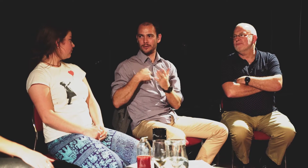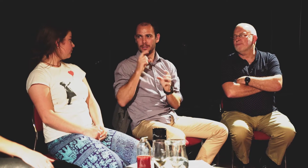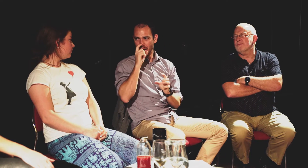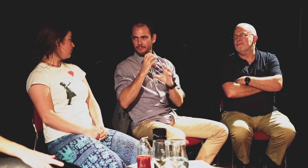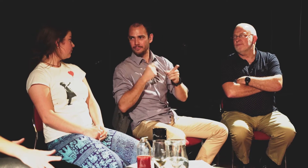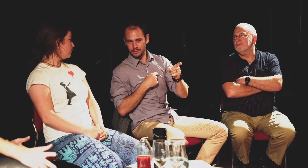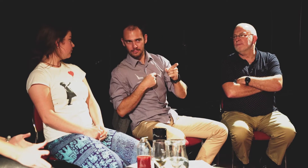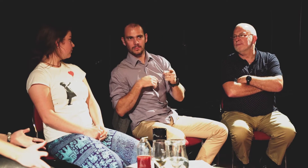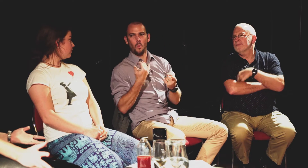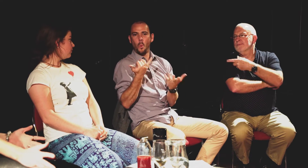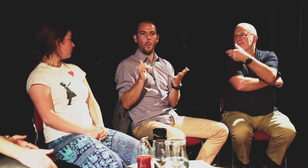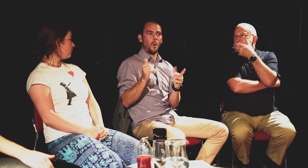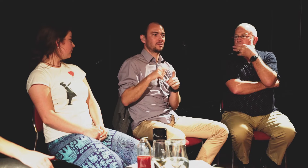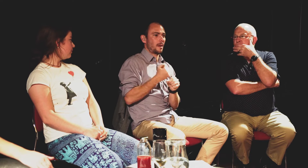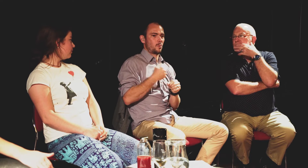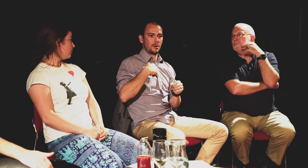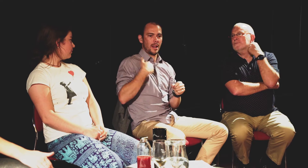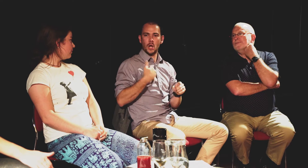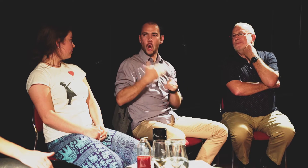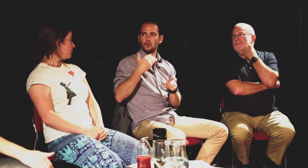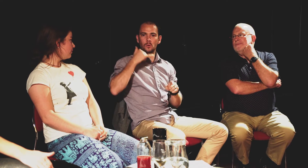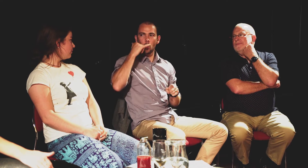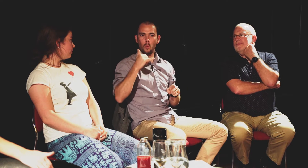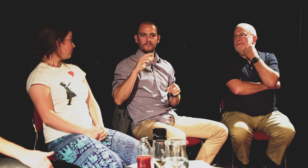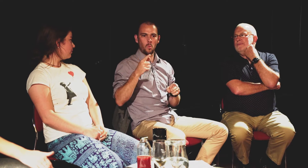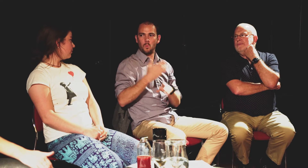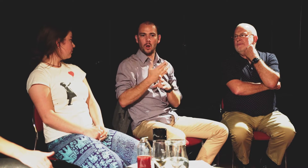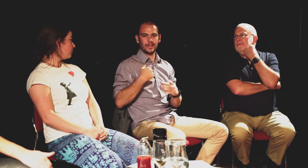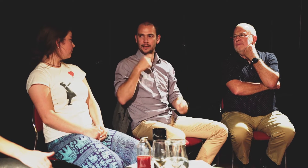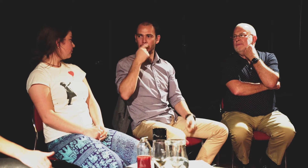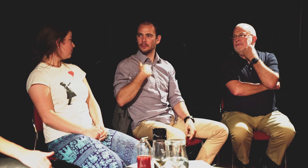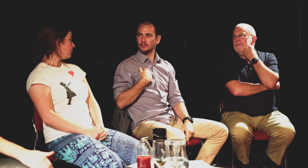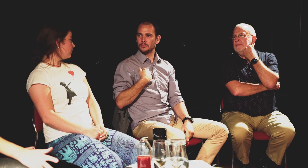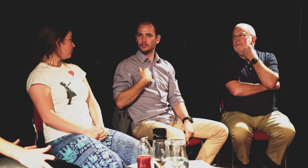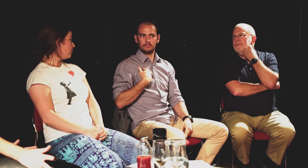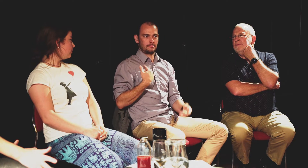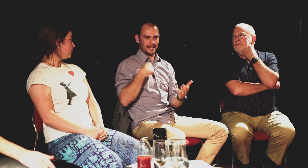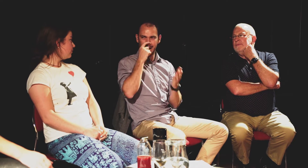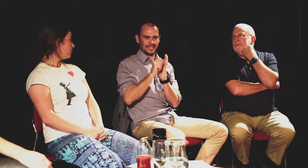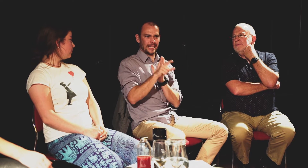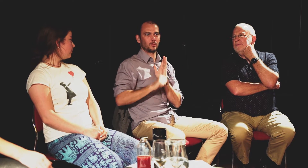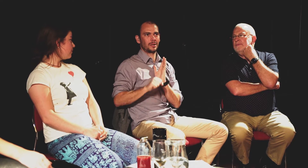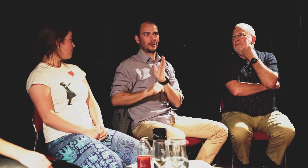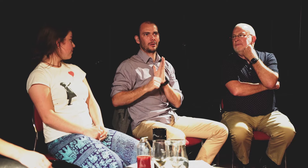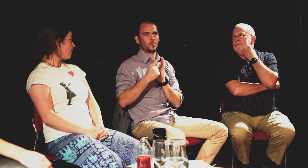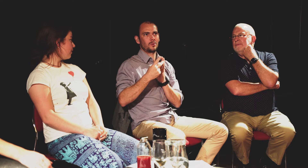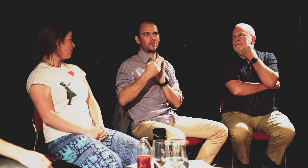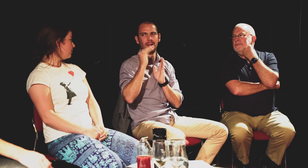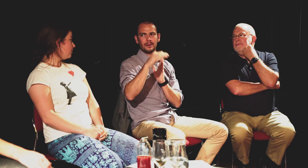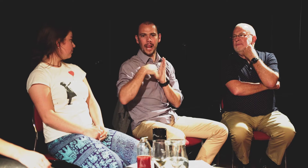can talk to? Because I can't communicate with him. So, or if there's an urgent call that needs to be done at work, I